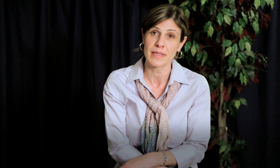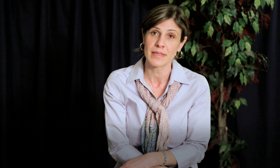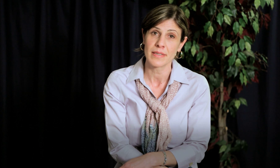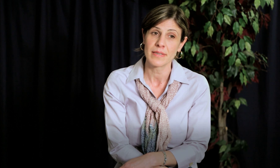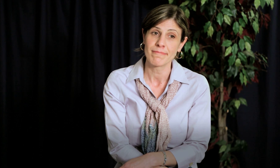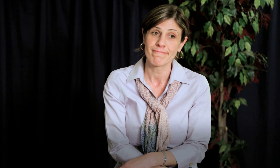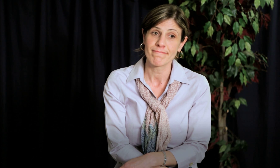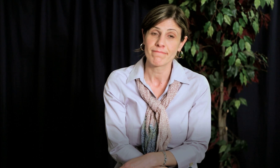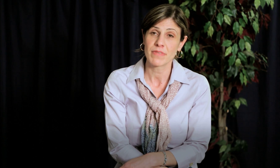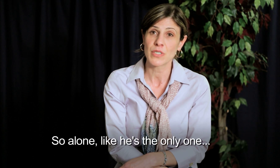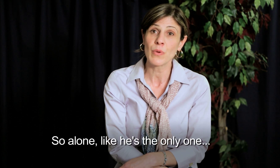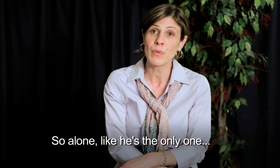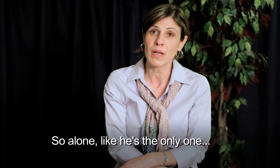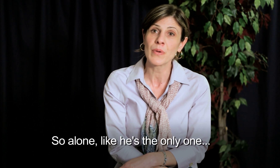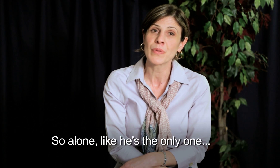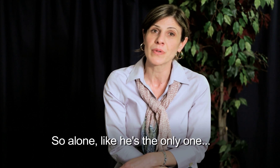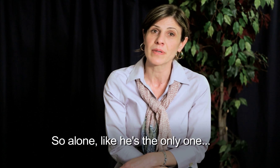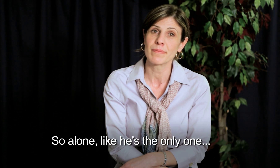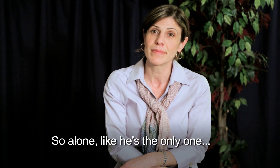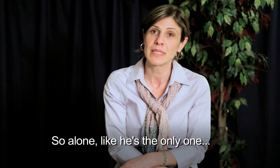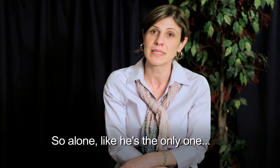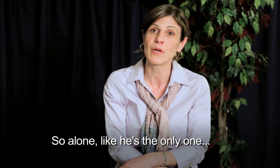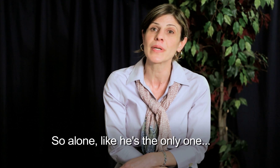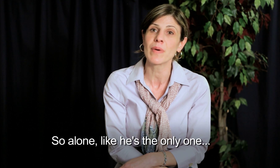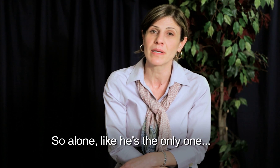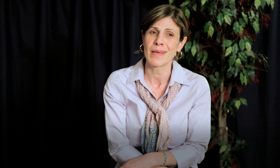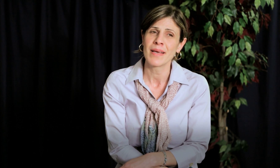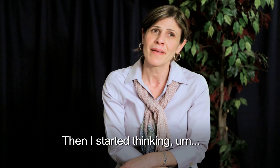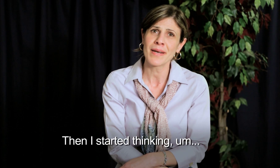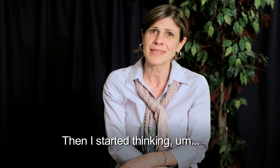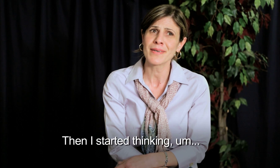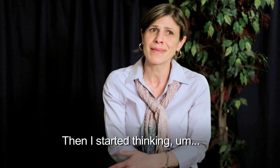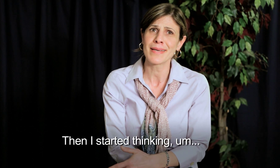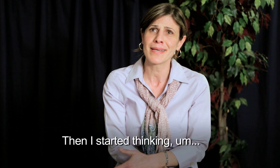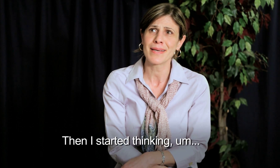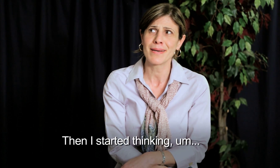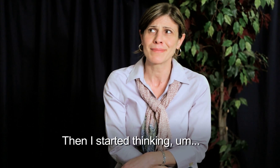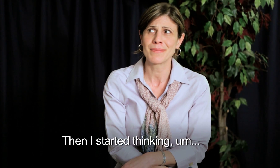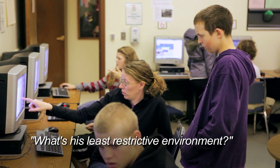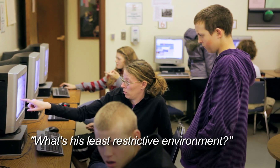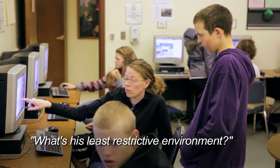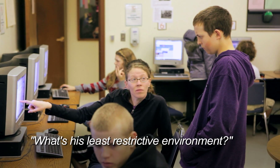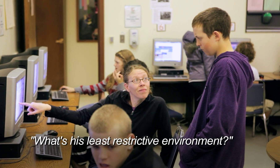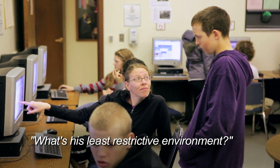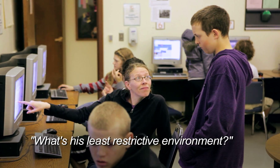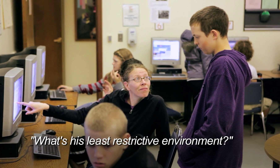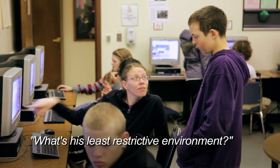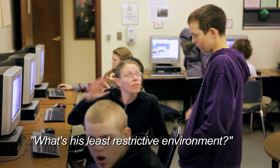so alone or he's the only one. And then I started thinking, what's his least